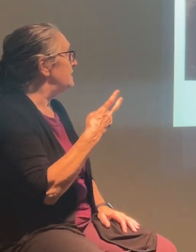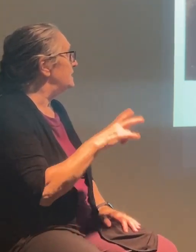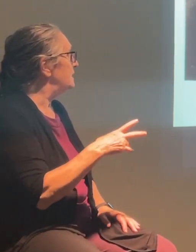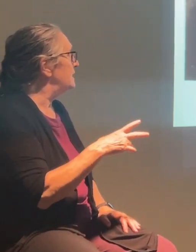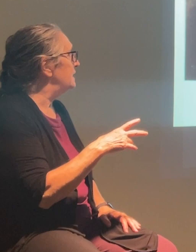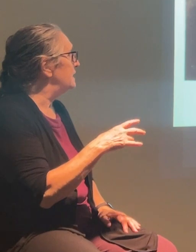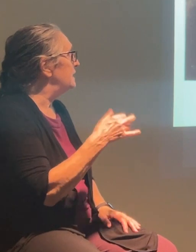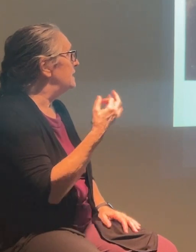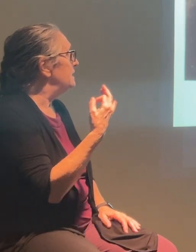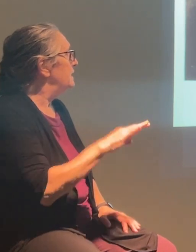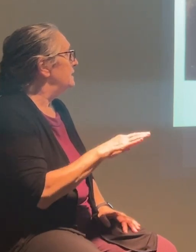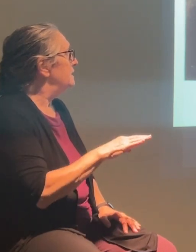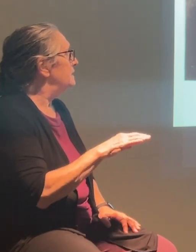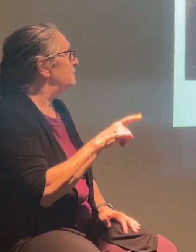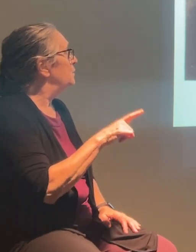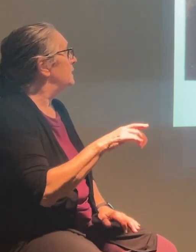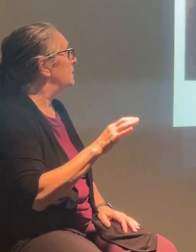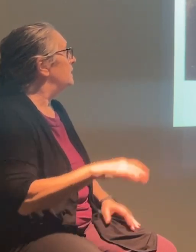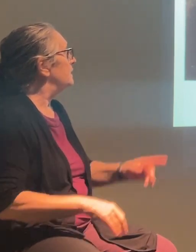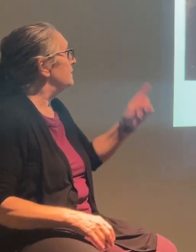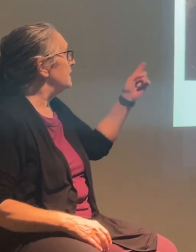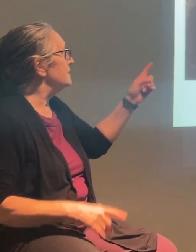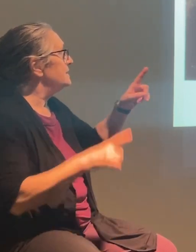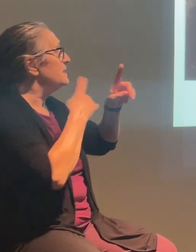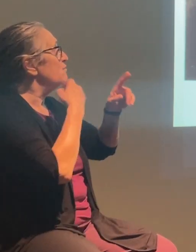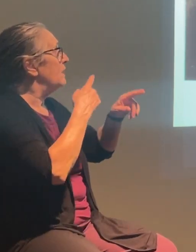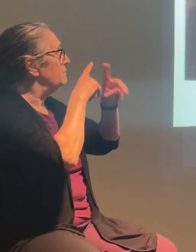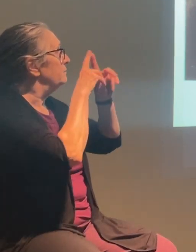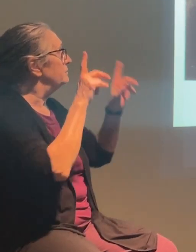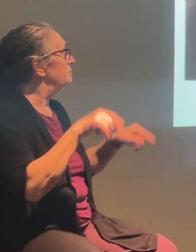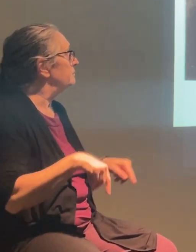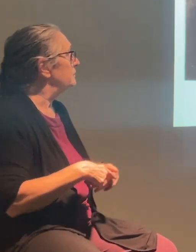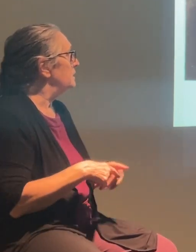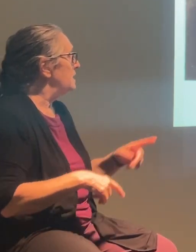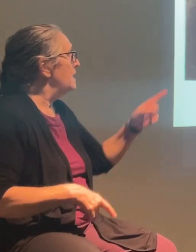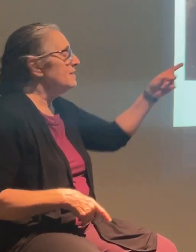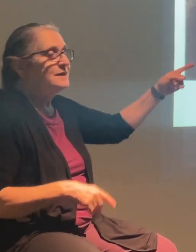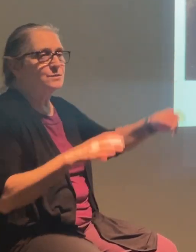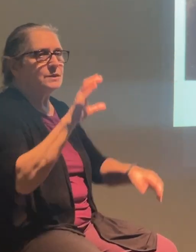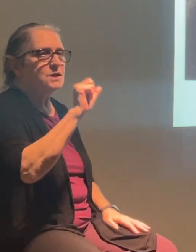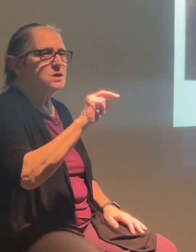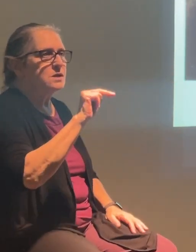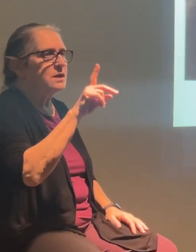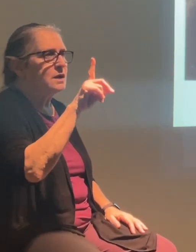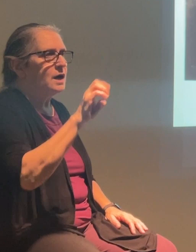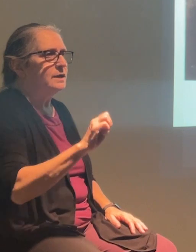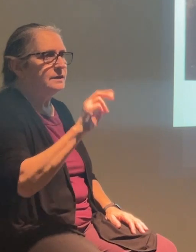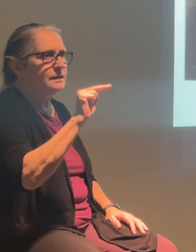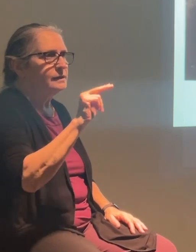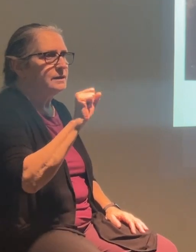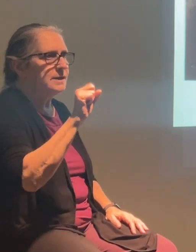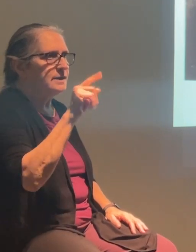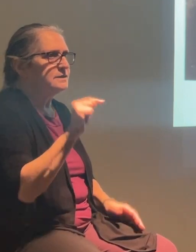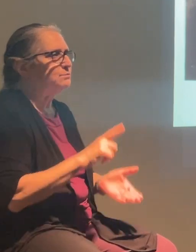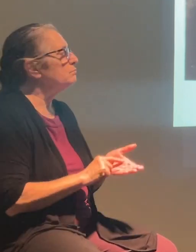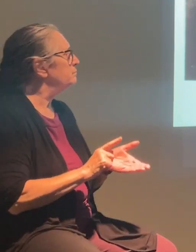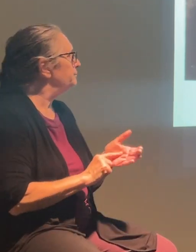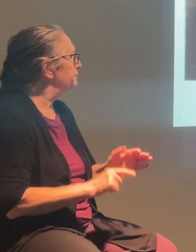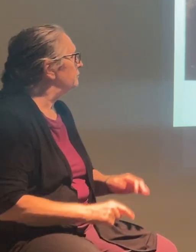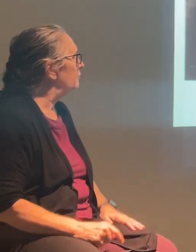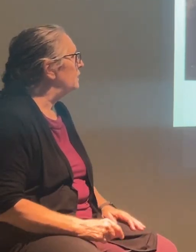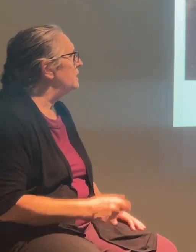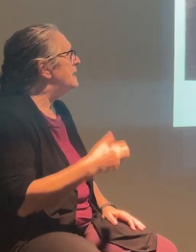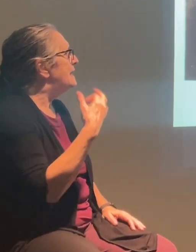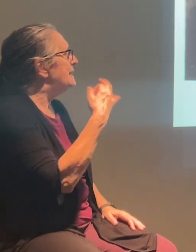I know is in the collection because it's on the website. So that's why I took it. And this is him when he was at Condé Nast Publications.